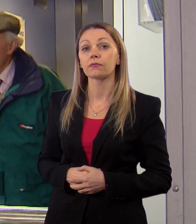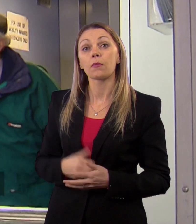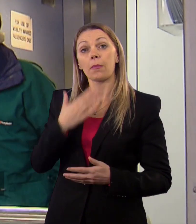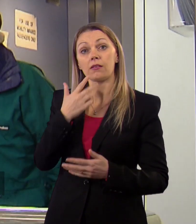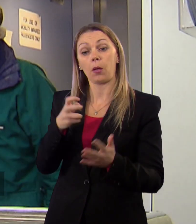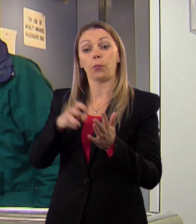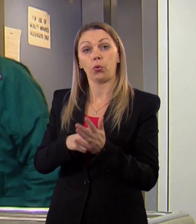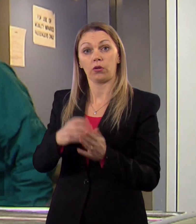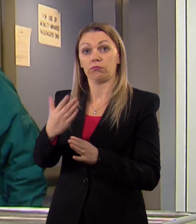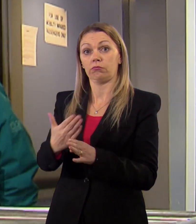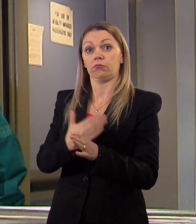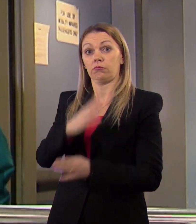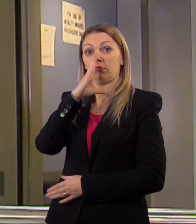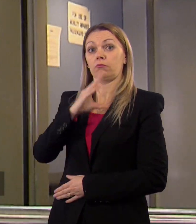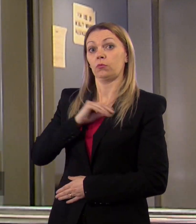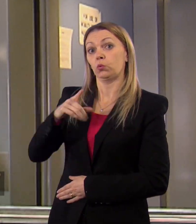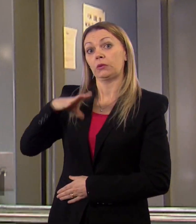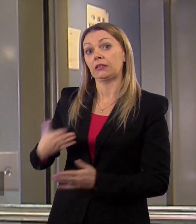Please do this when you book.